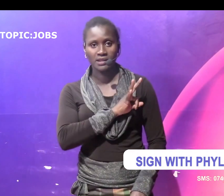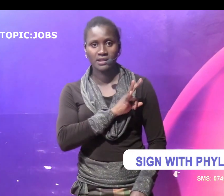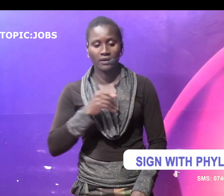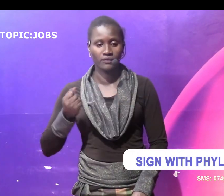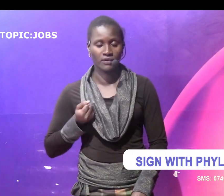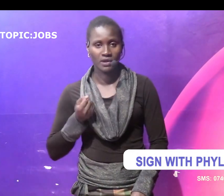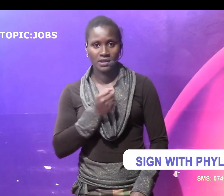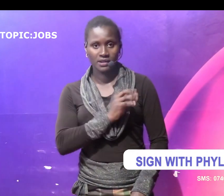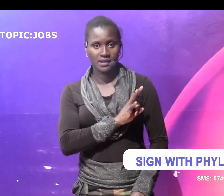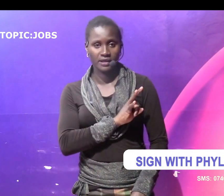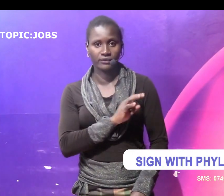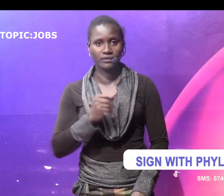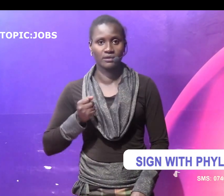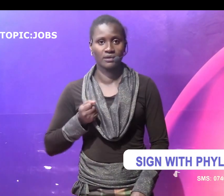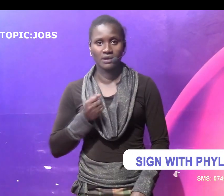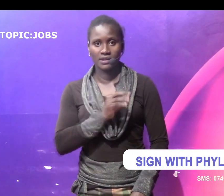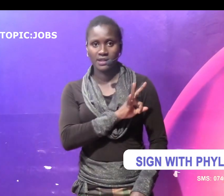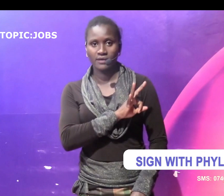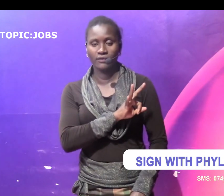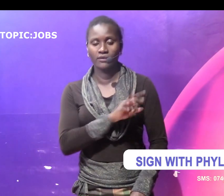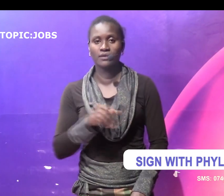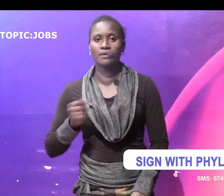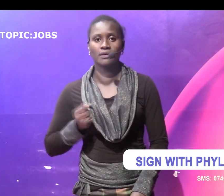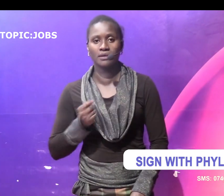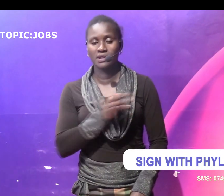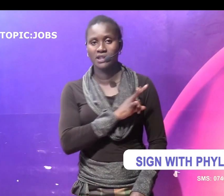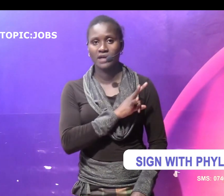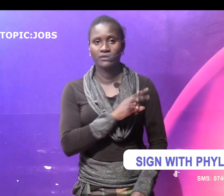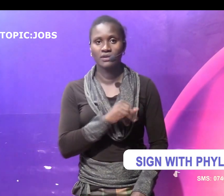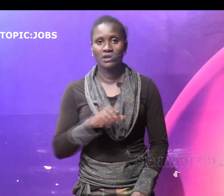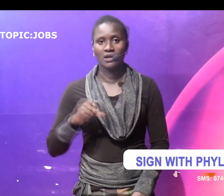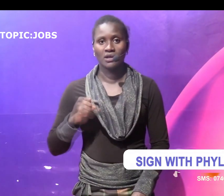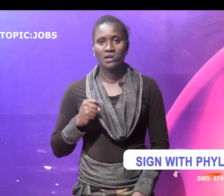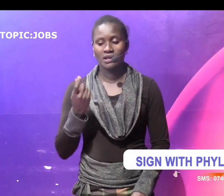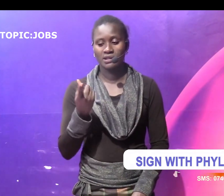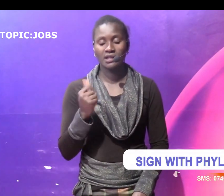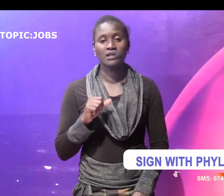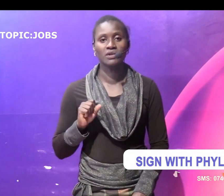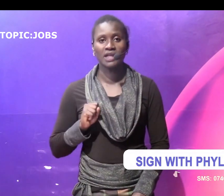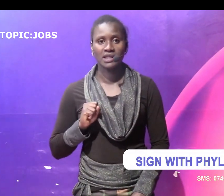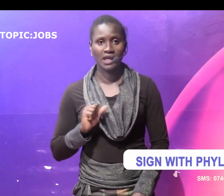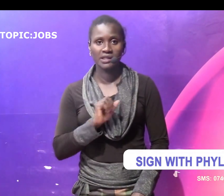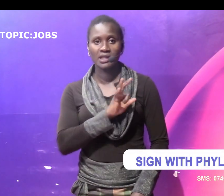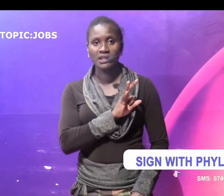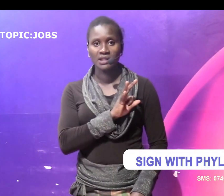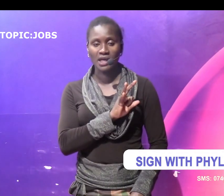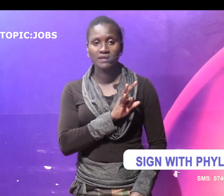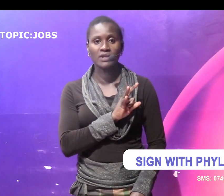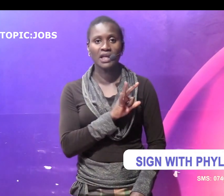Staff. Staff. Staff. Staff. Starting with the letter S, then it ends with the letter